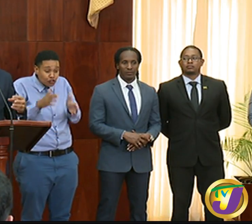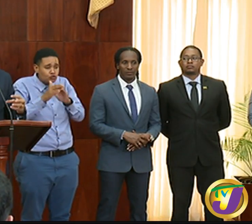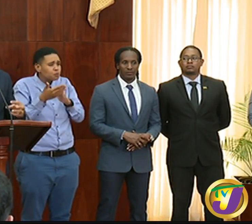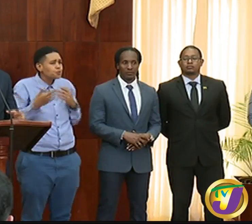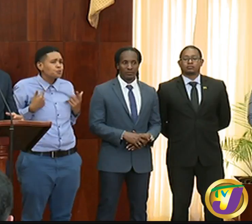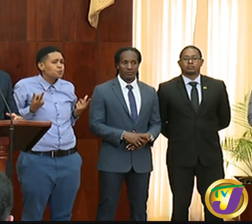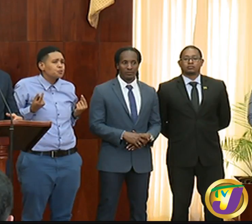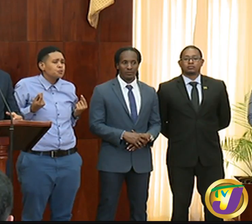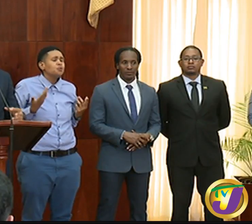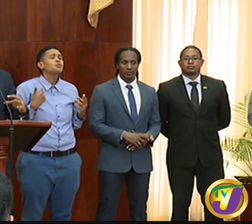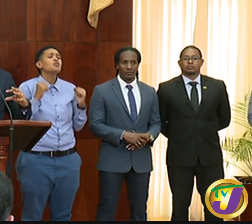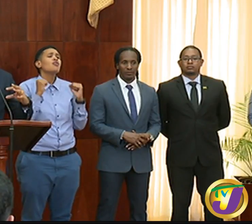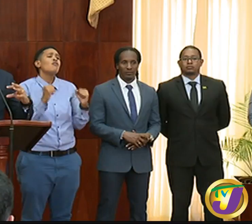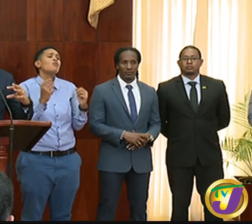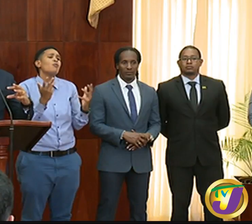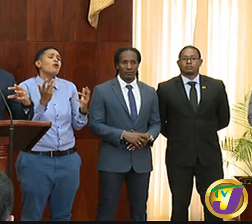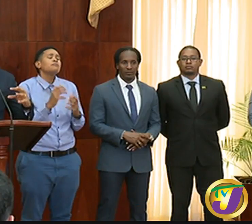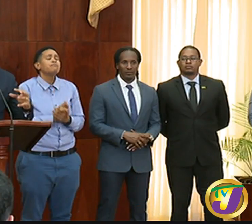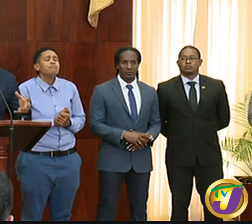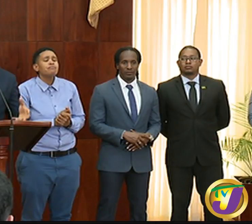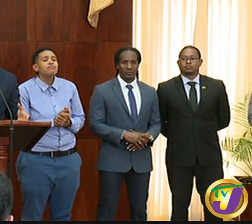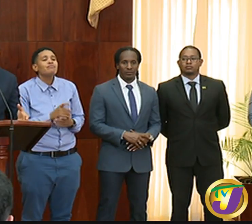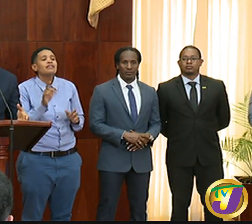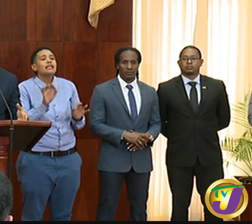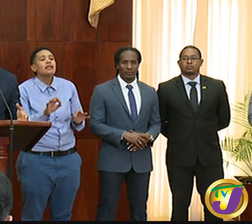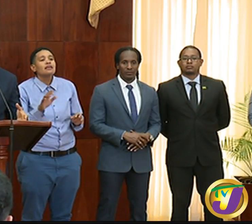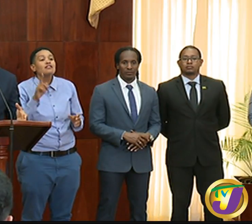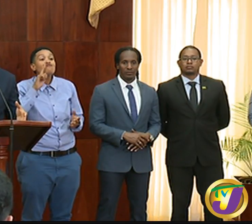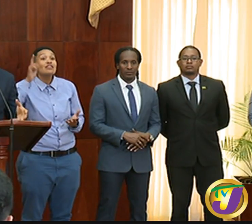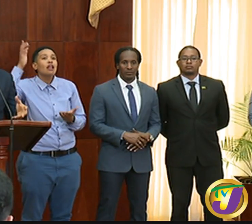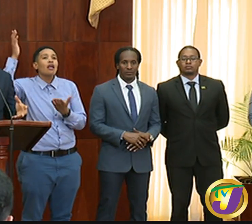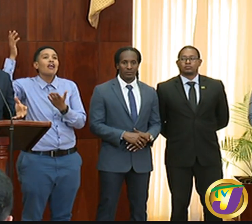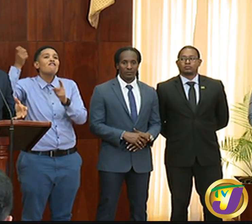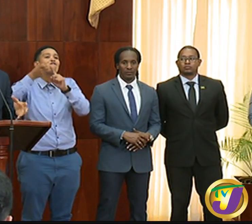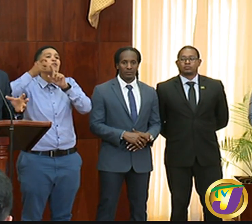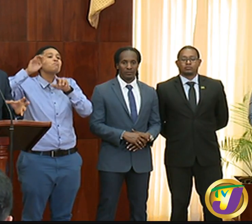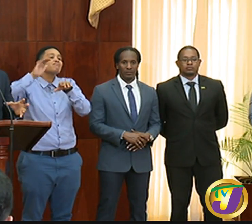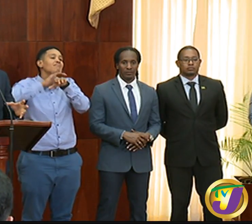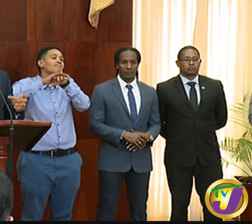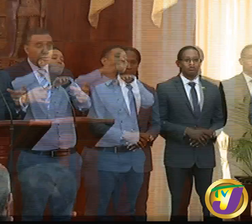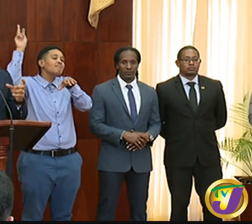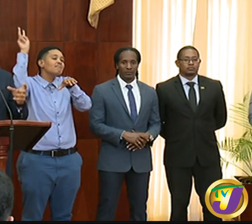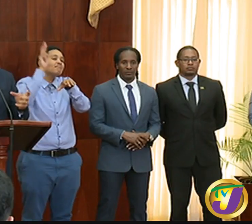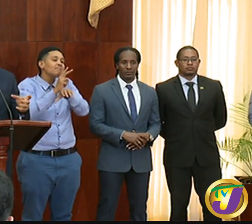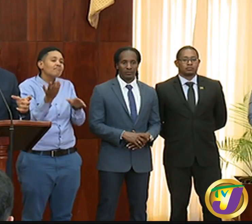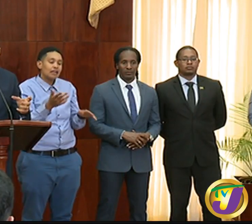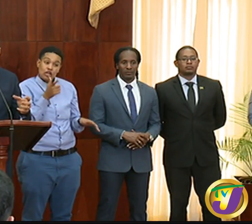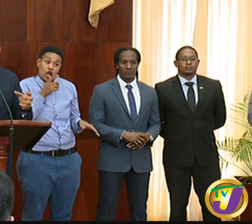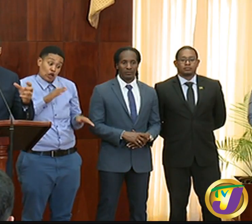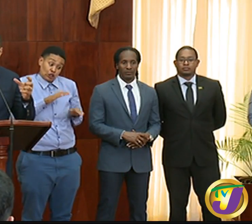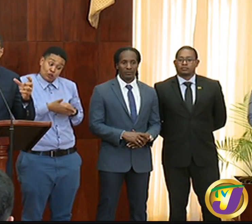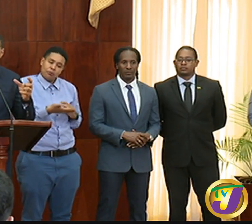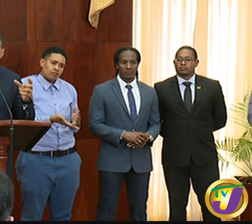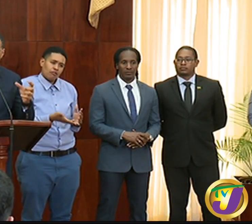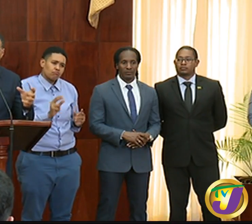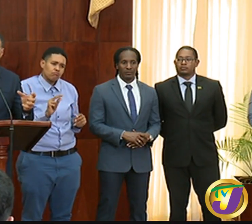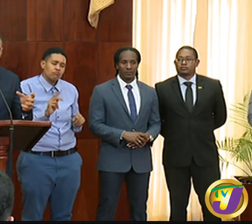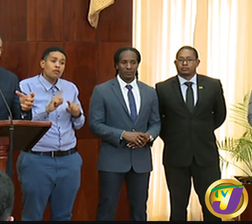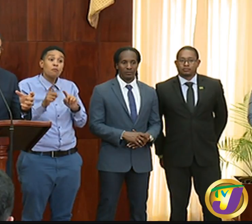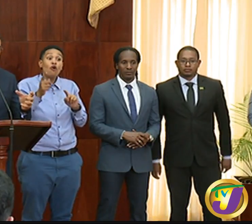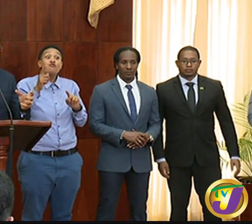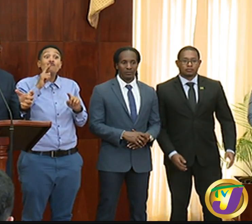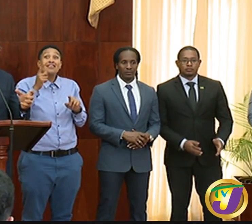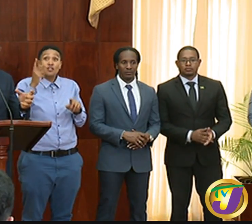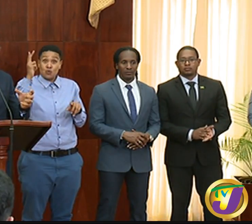and what we can confirm is imported. And therefore we are trying now to trace from the